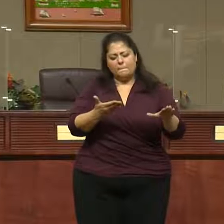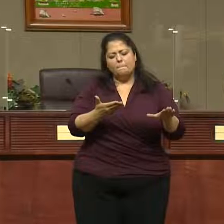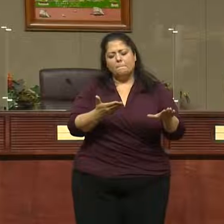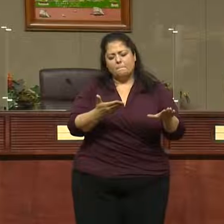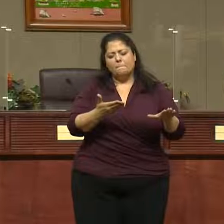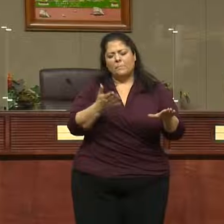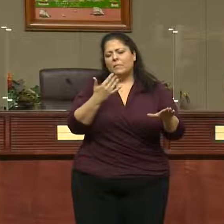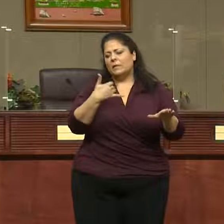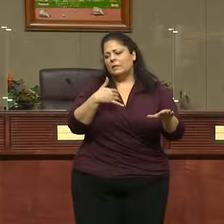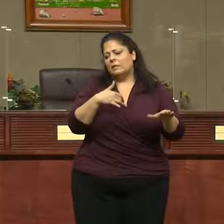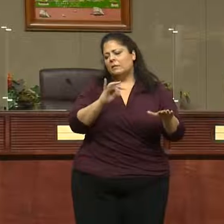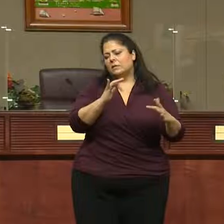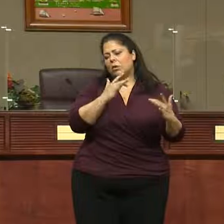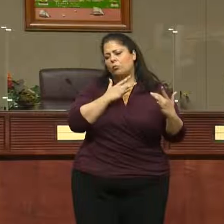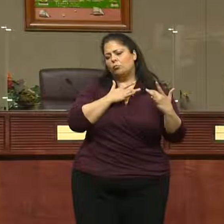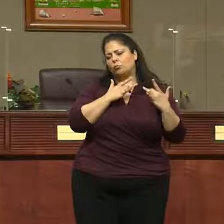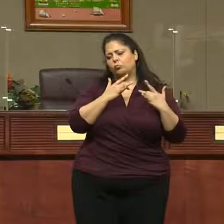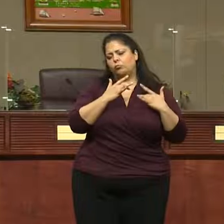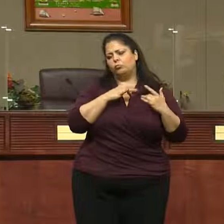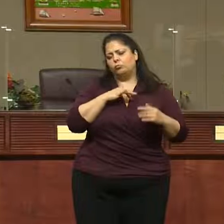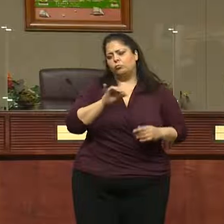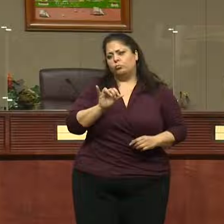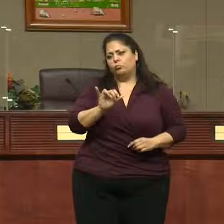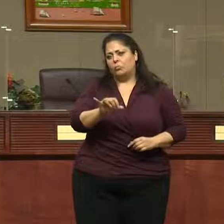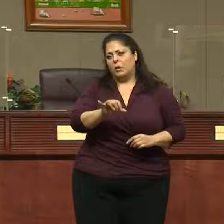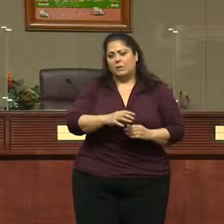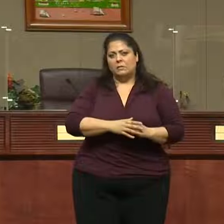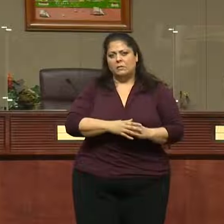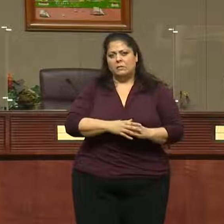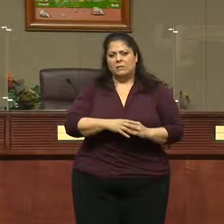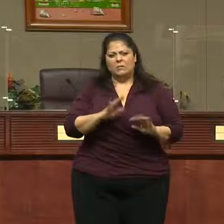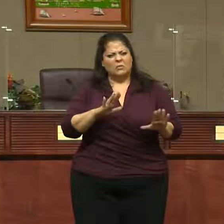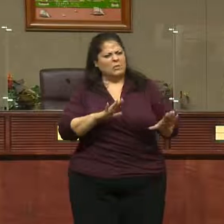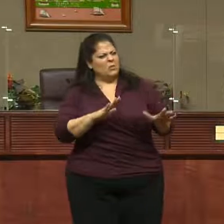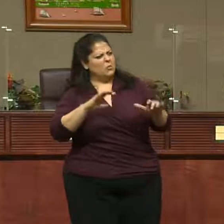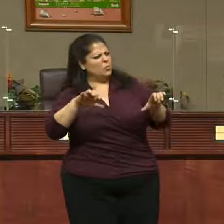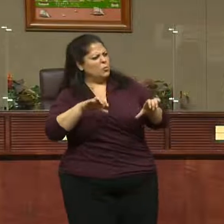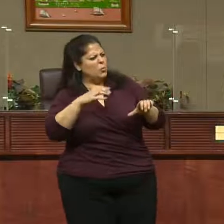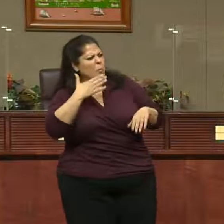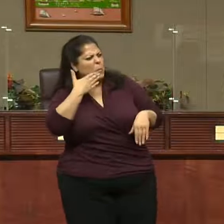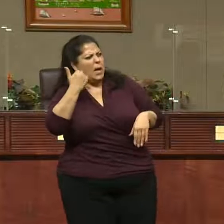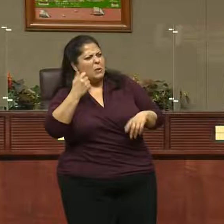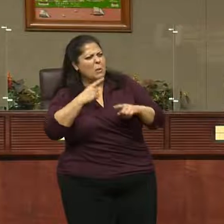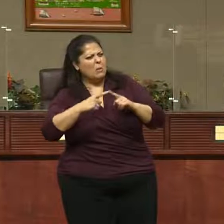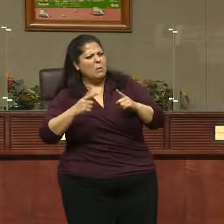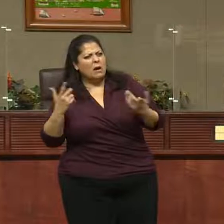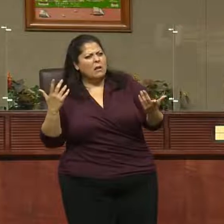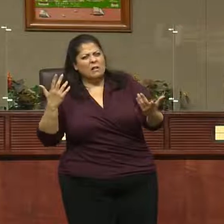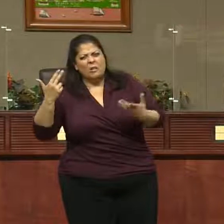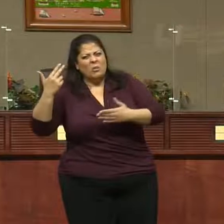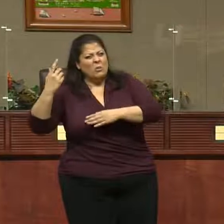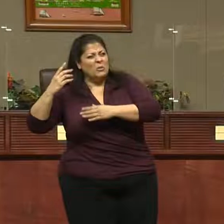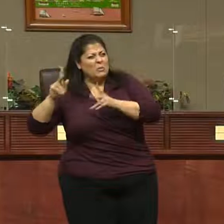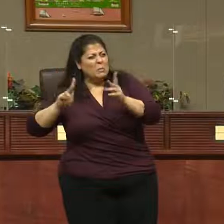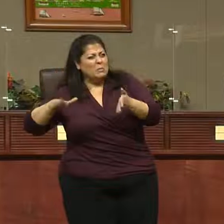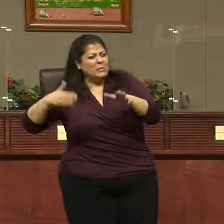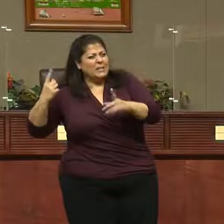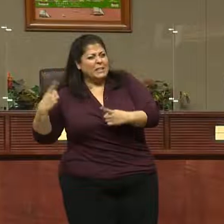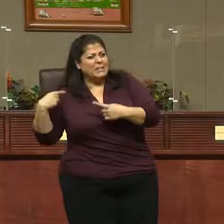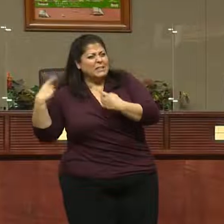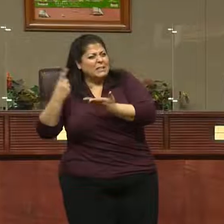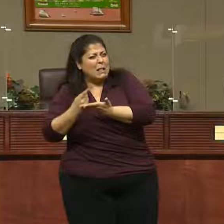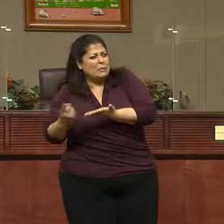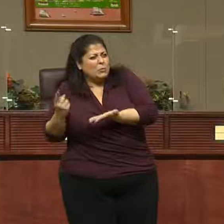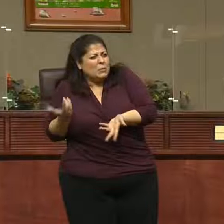concern, and how can you say that we are doing better when we have 13 deaths since we talked last week?